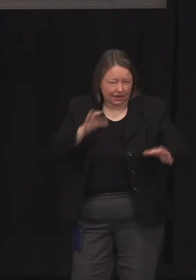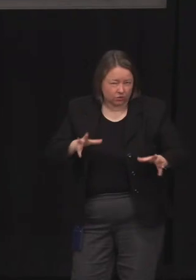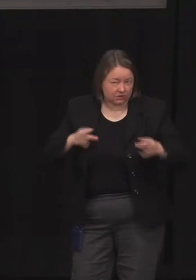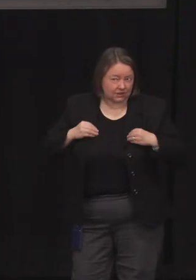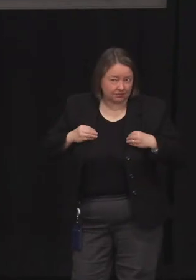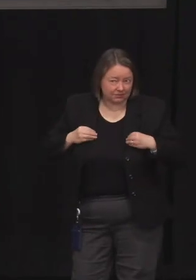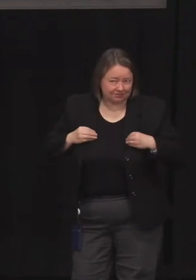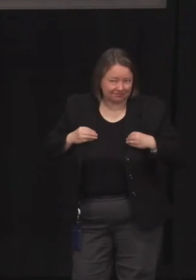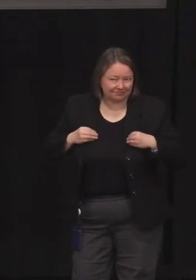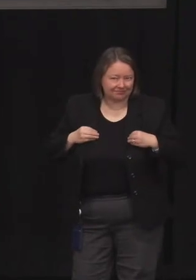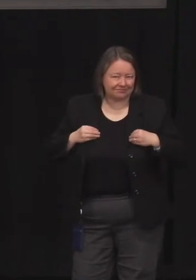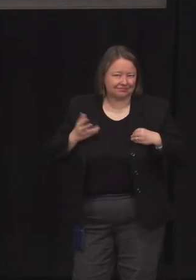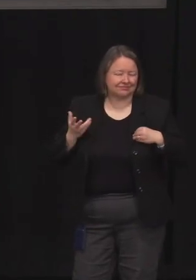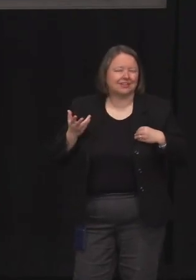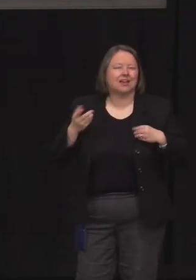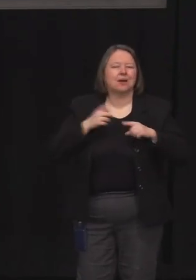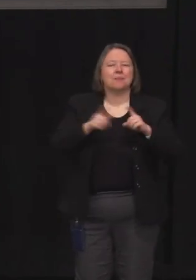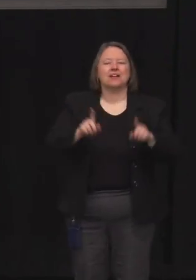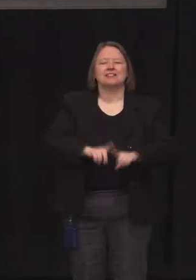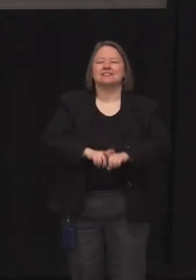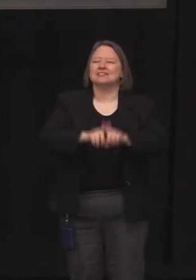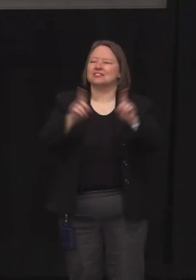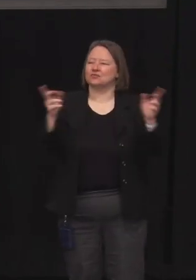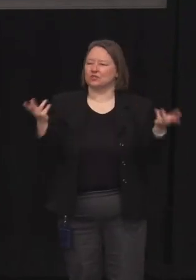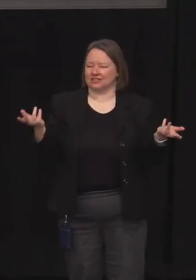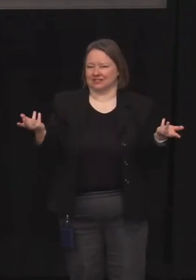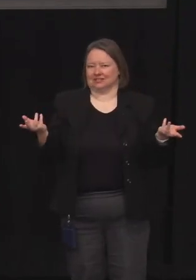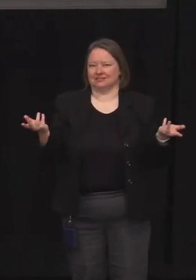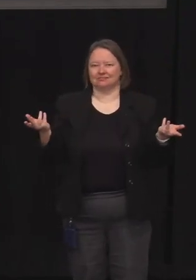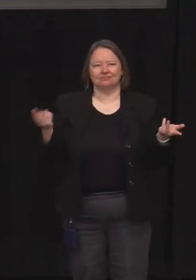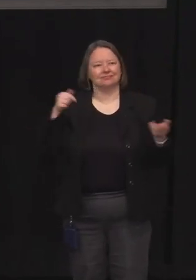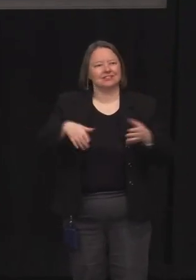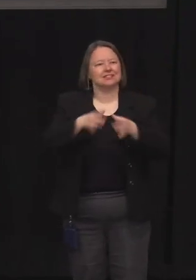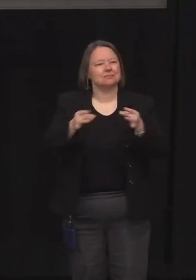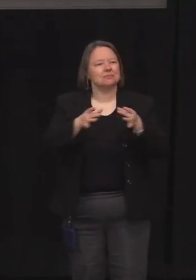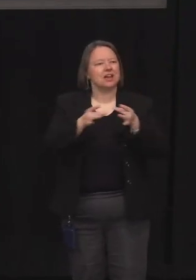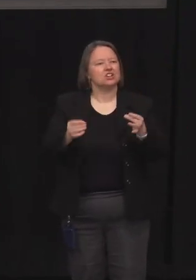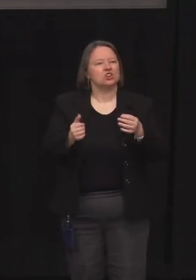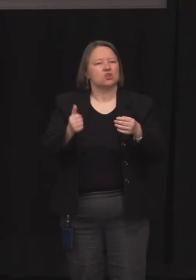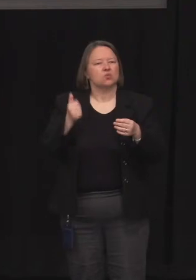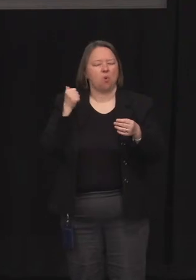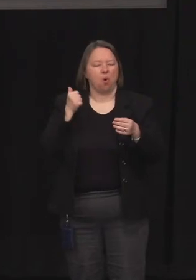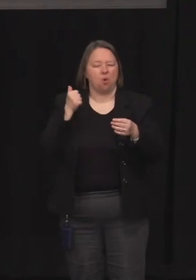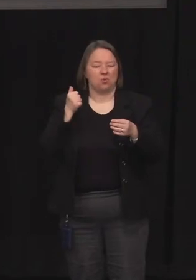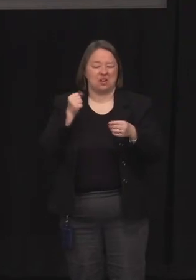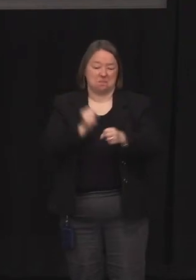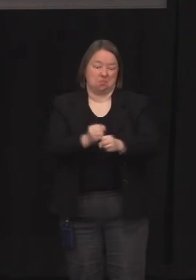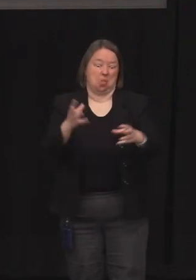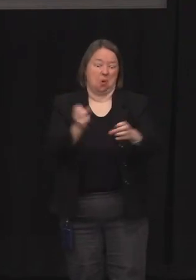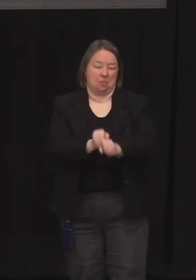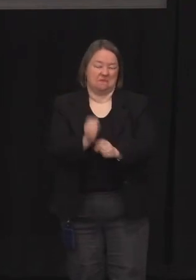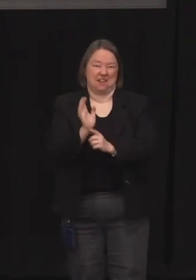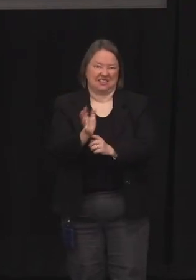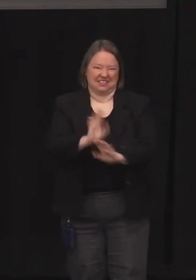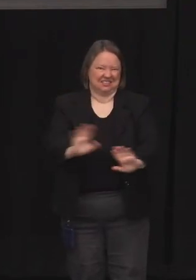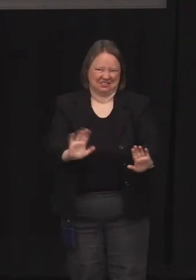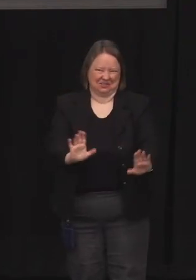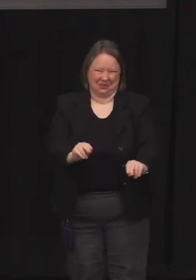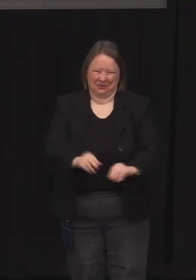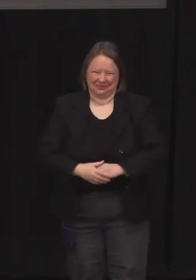it." But the difference is, this message is not going to self-destruct in 5 seconds, no.